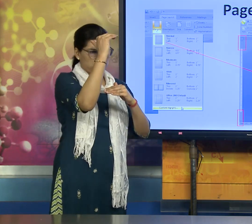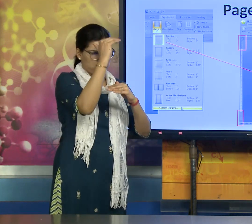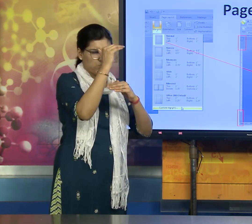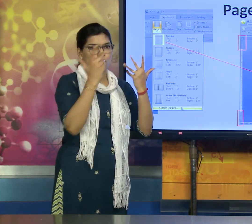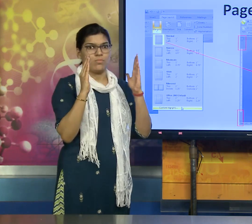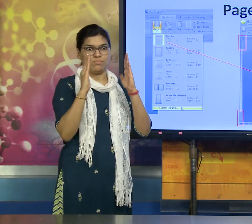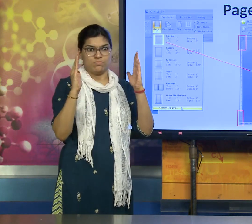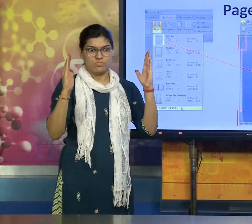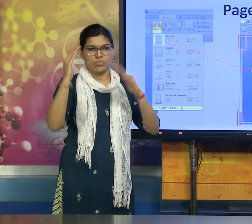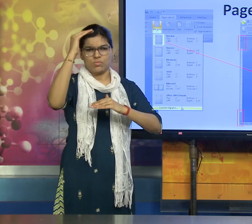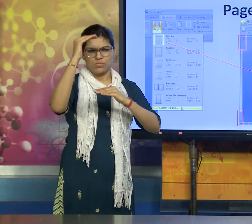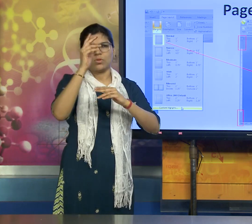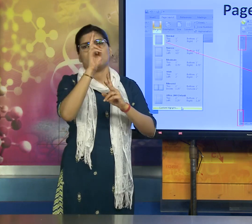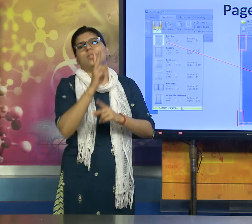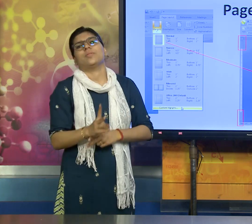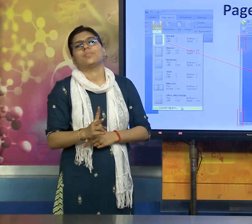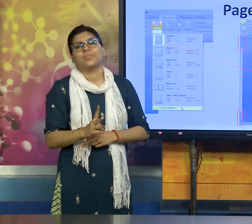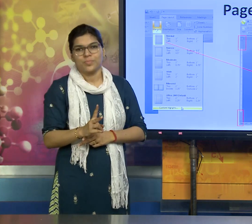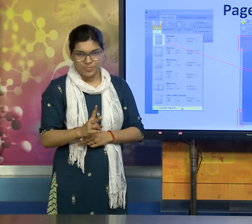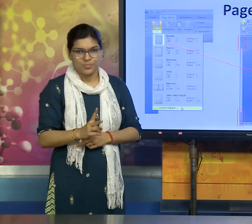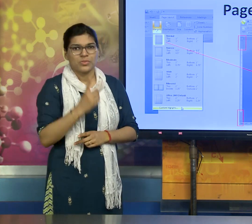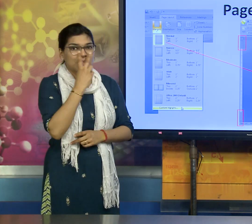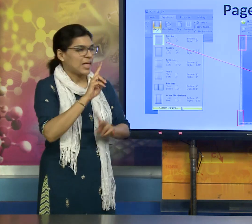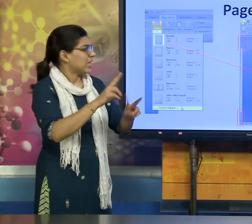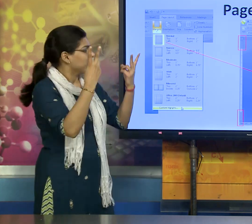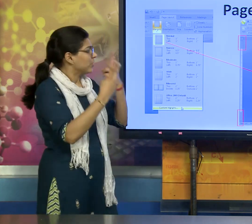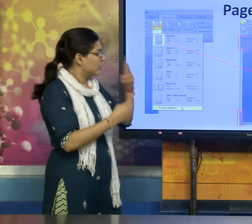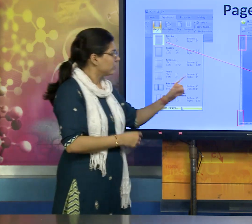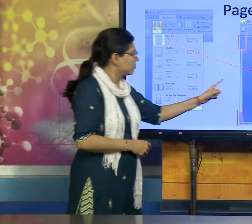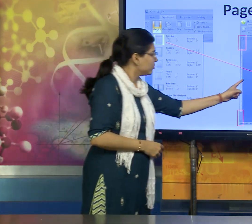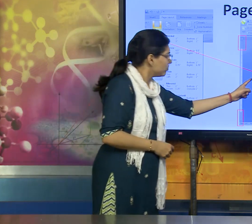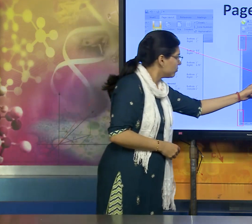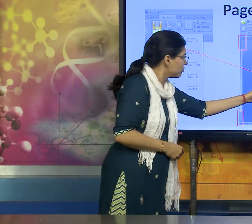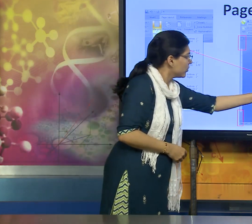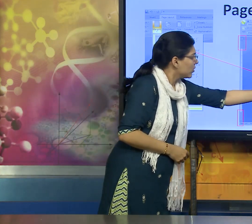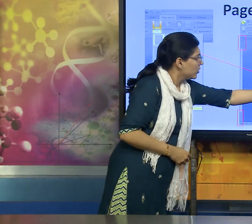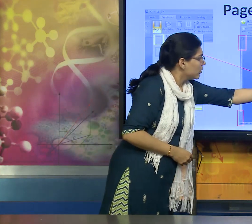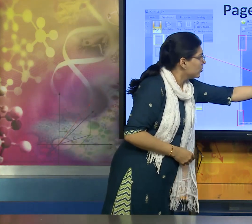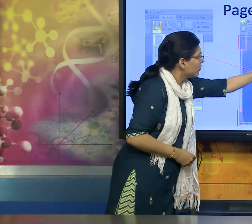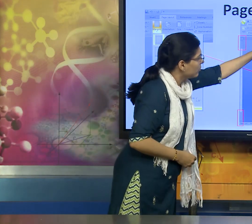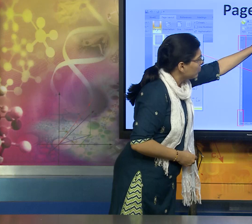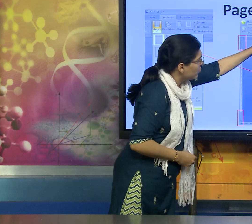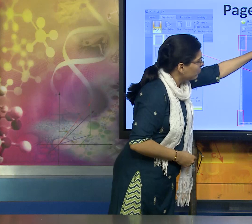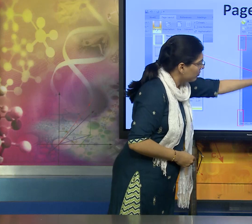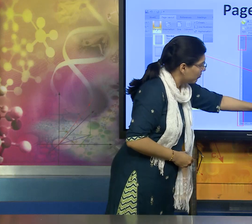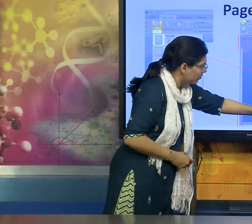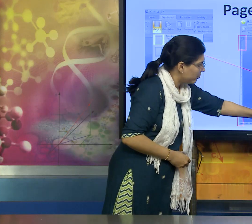choose whatever you want. As you can see in the given